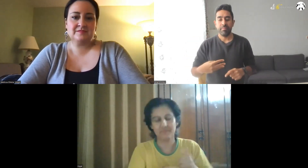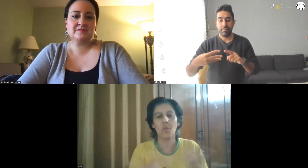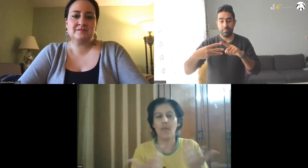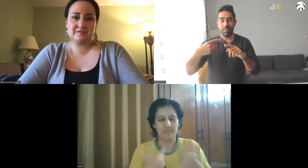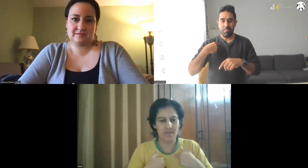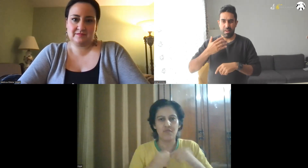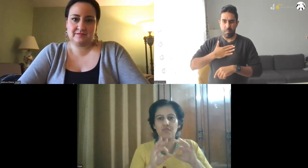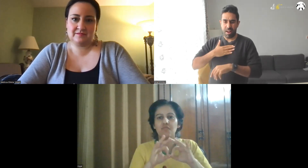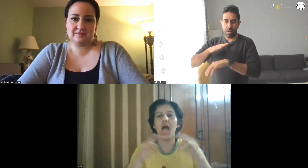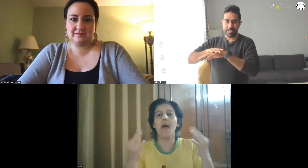So,